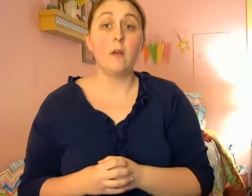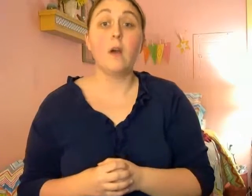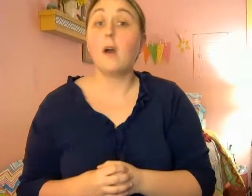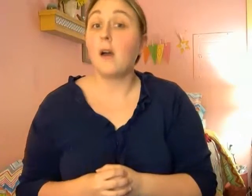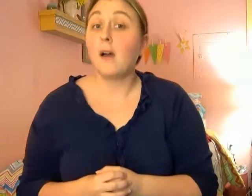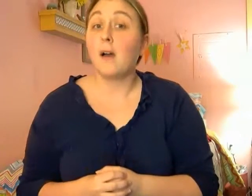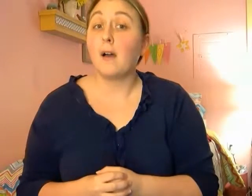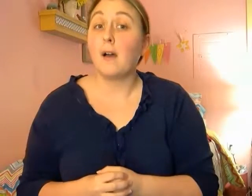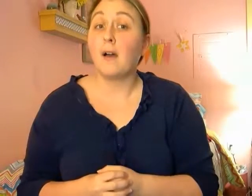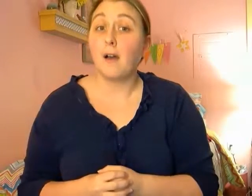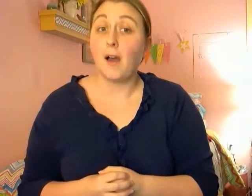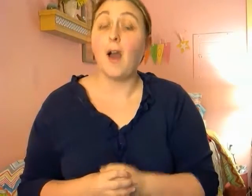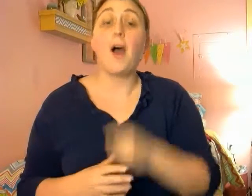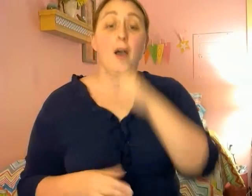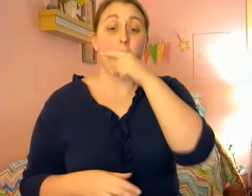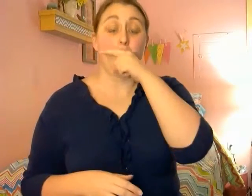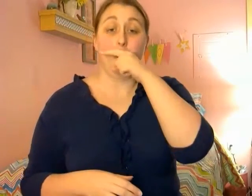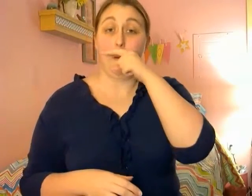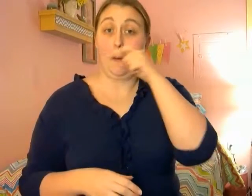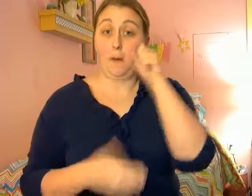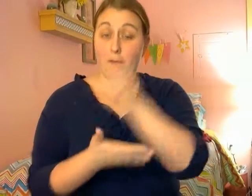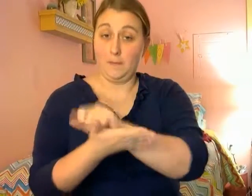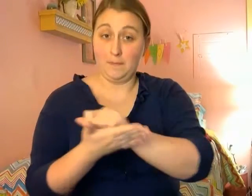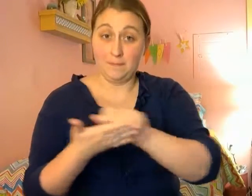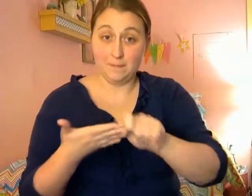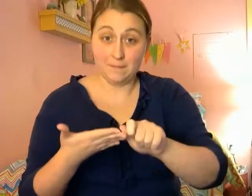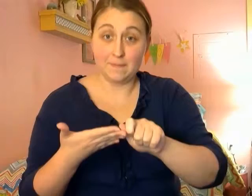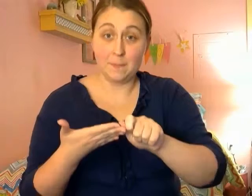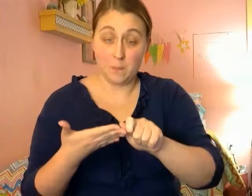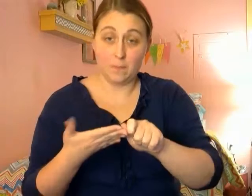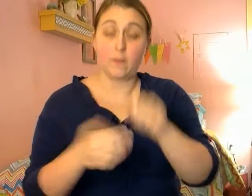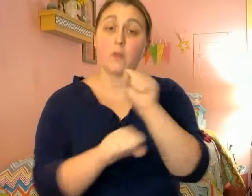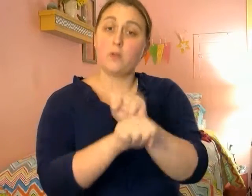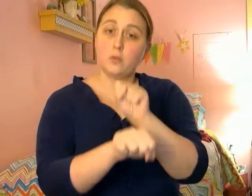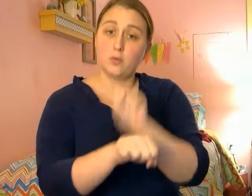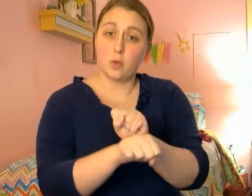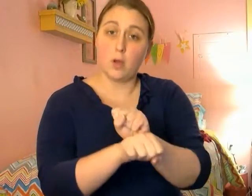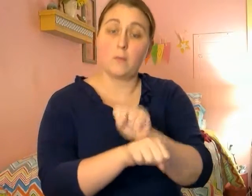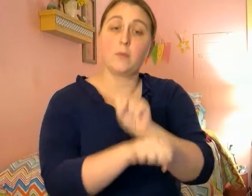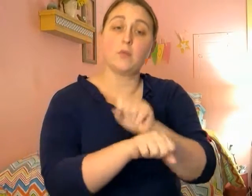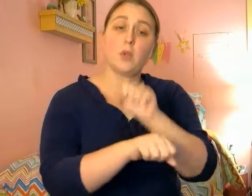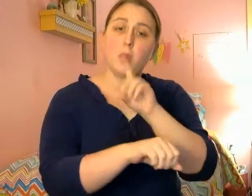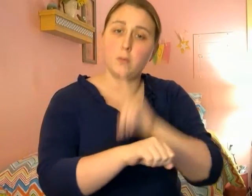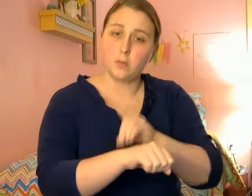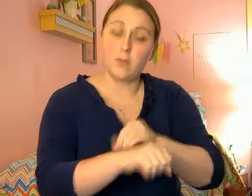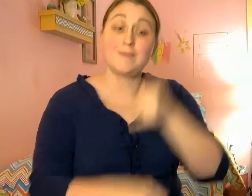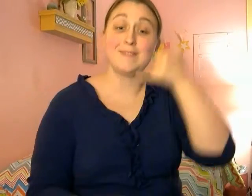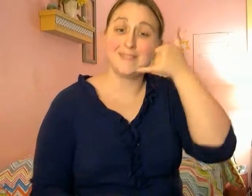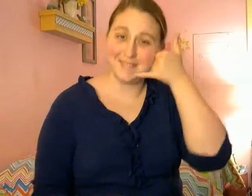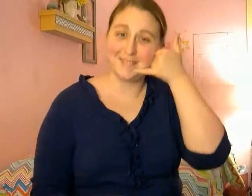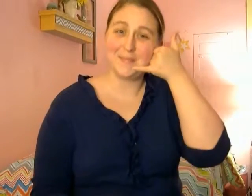She is a secretary. That's her job. And her job duty is answer the telephone. Yes.